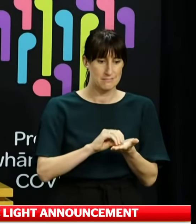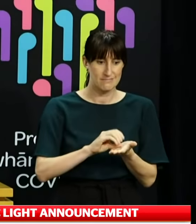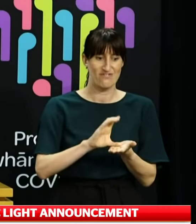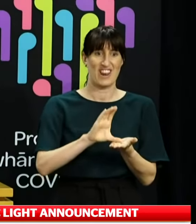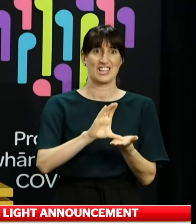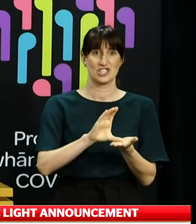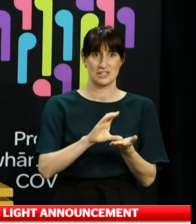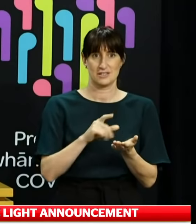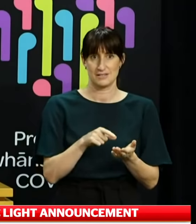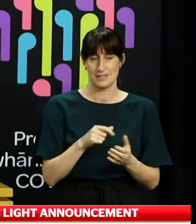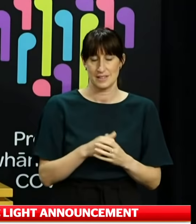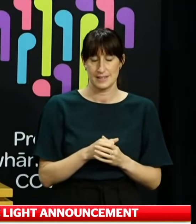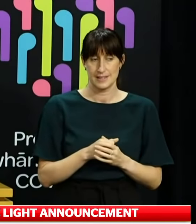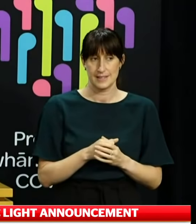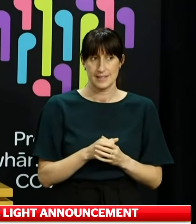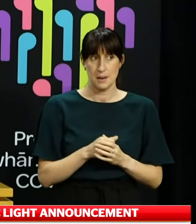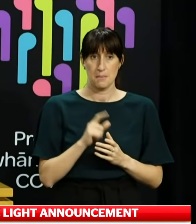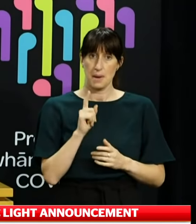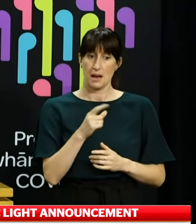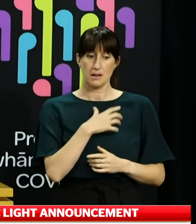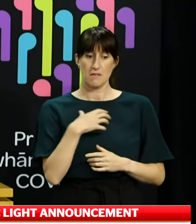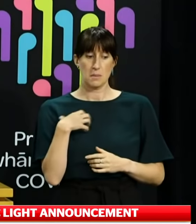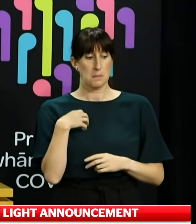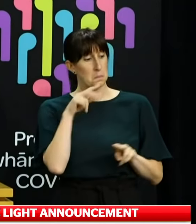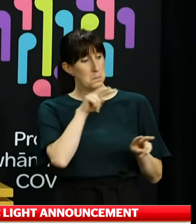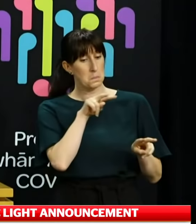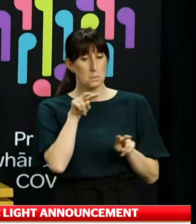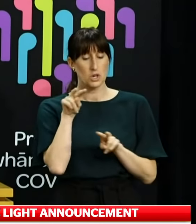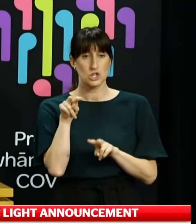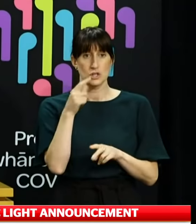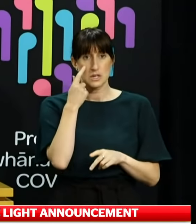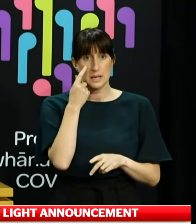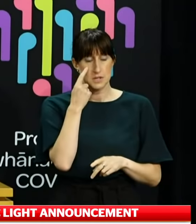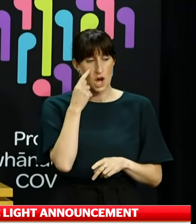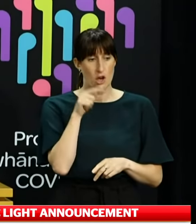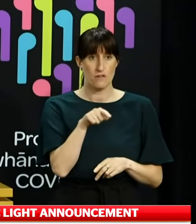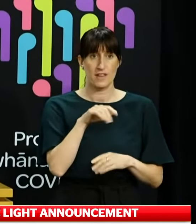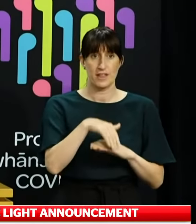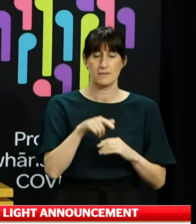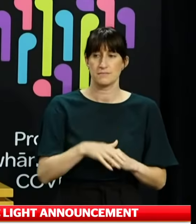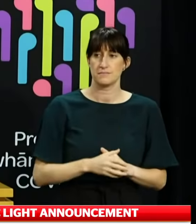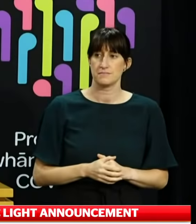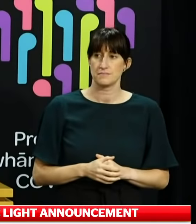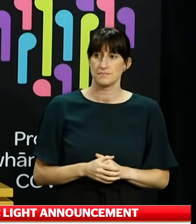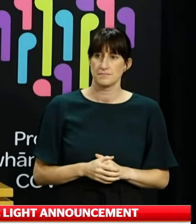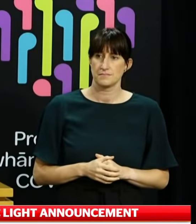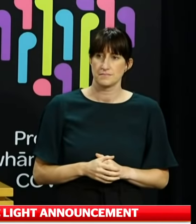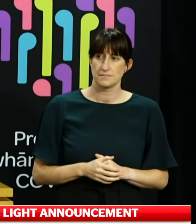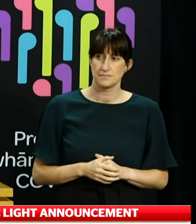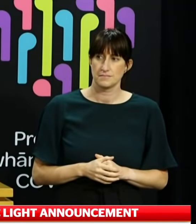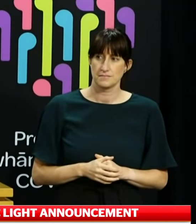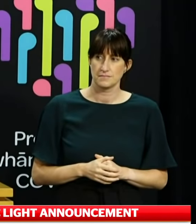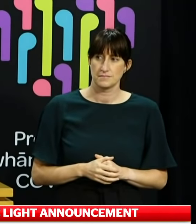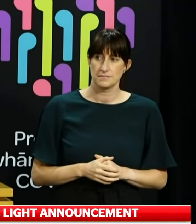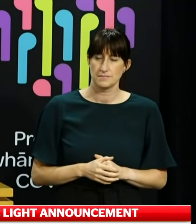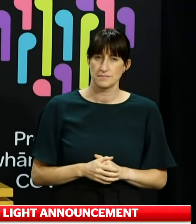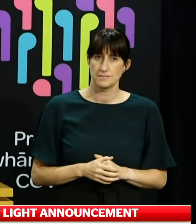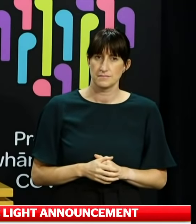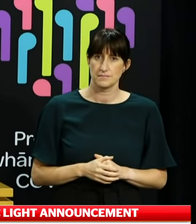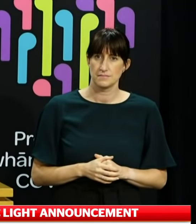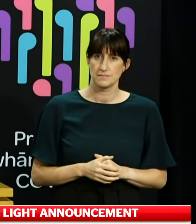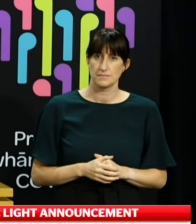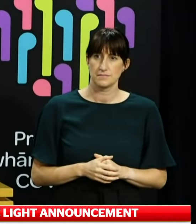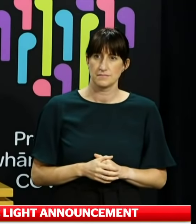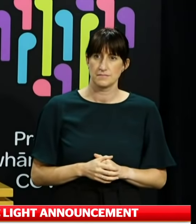but it is something that the government keeps a good look at. Have you received any of the parts or early drafts of the